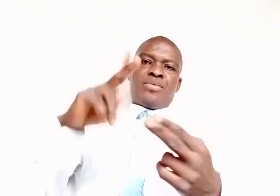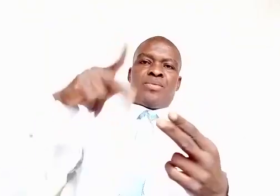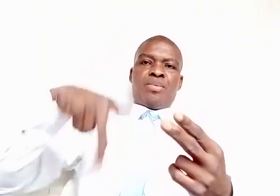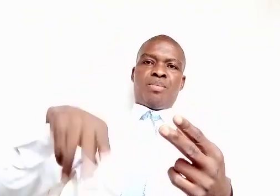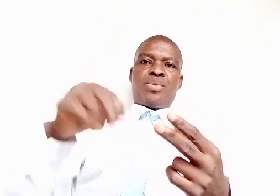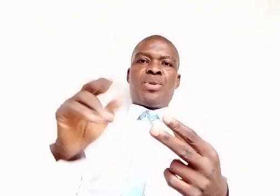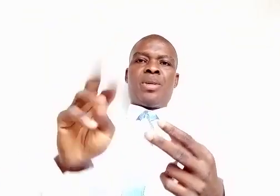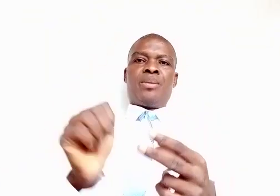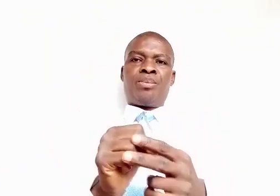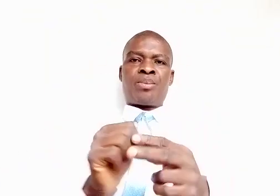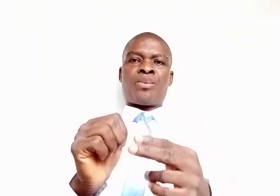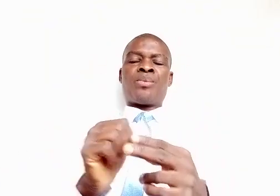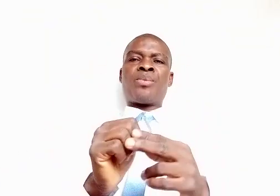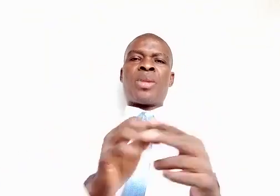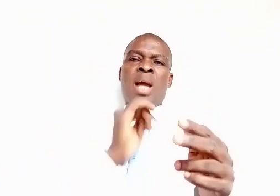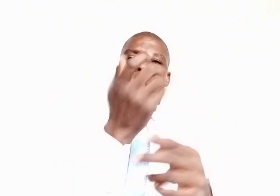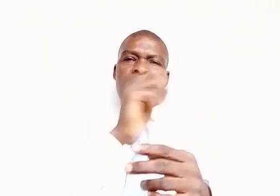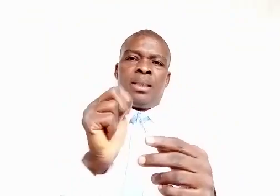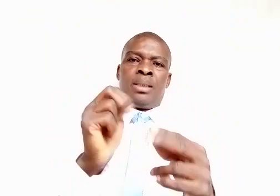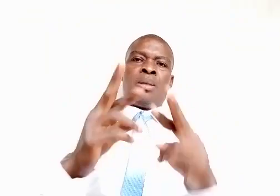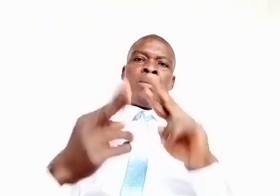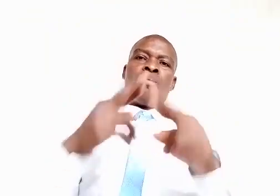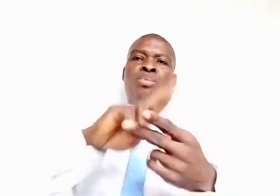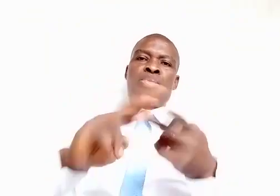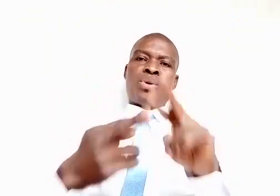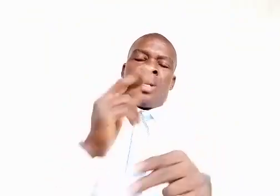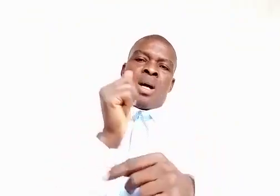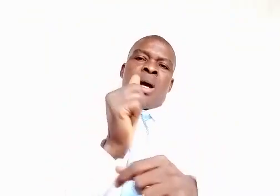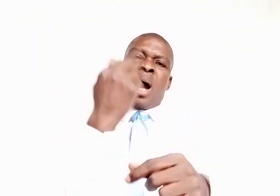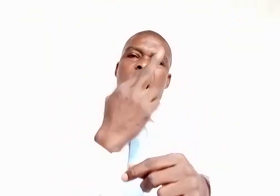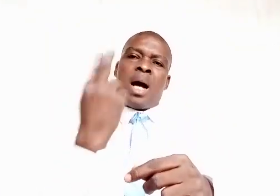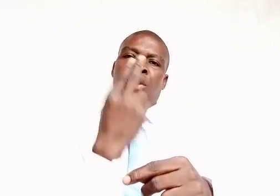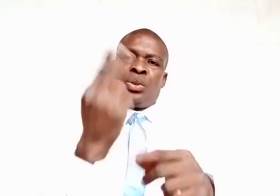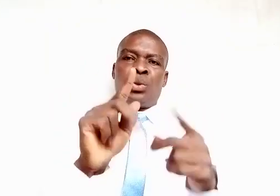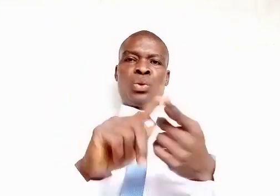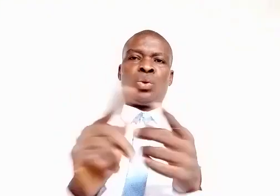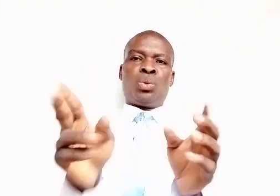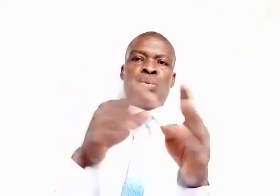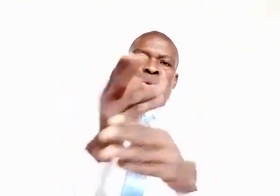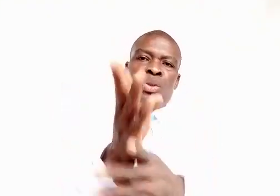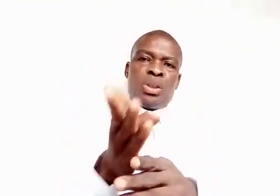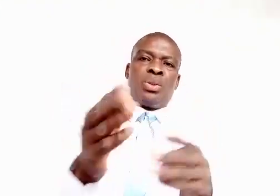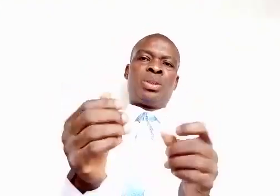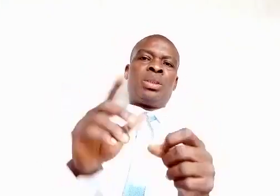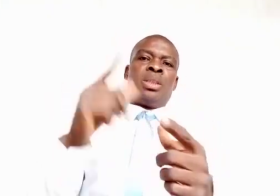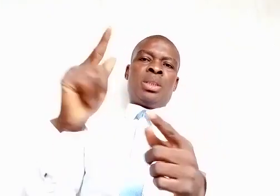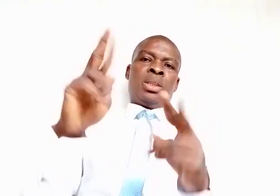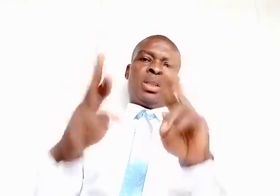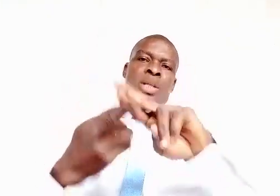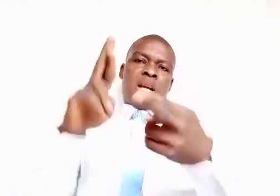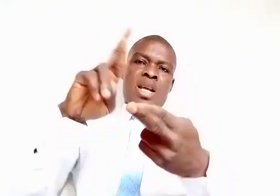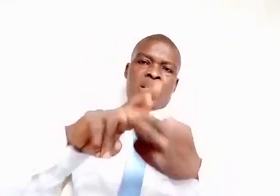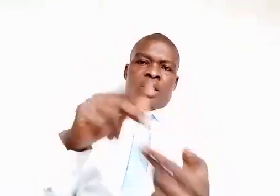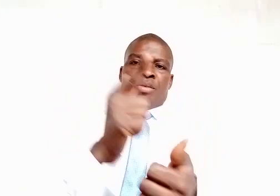Relative pronouns are pronouns used to introduce relative clauses. The most common